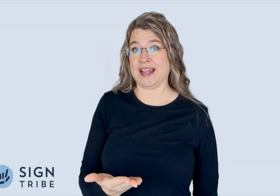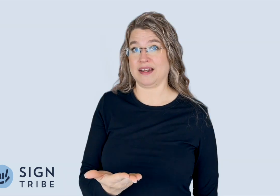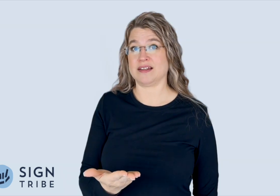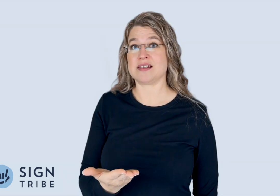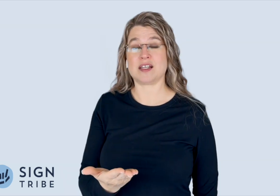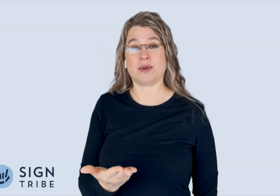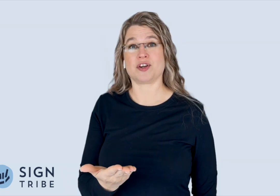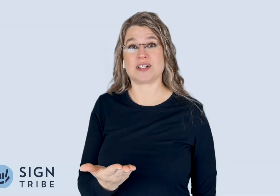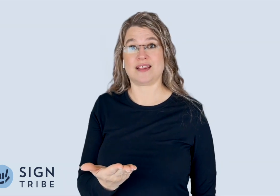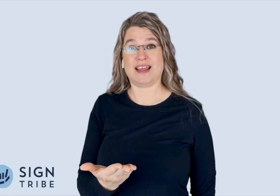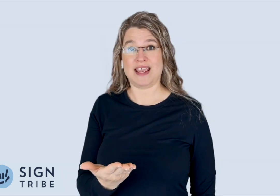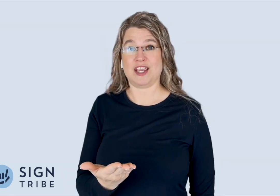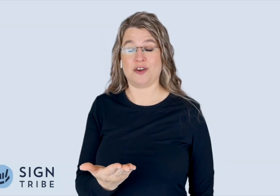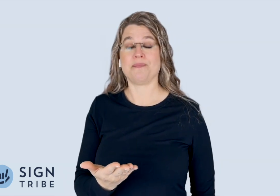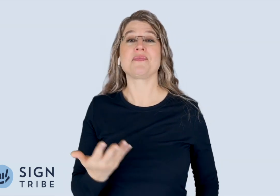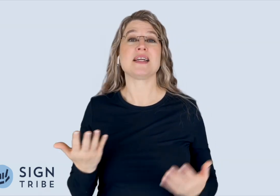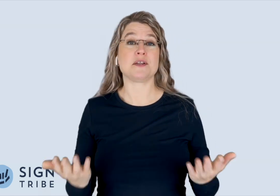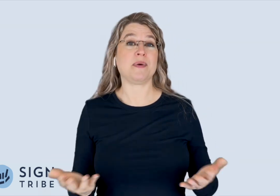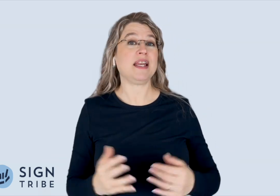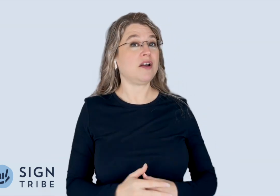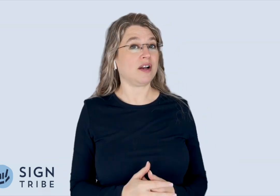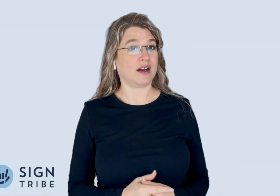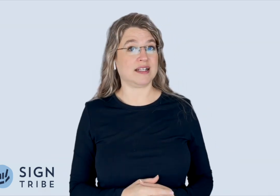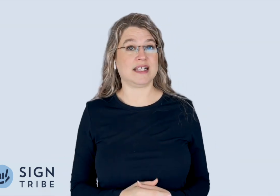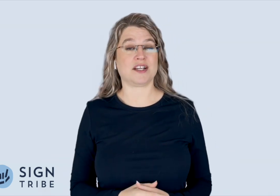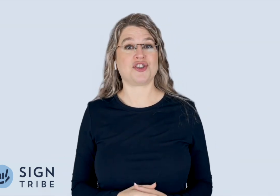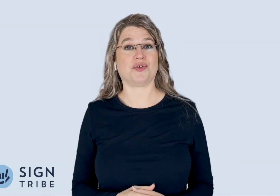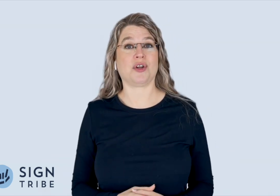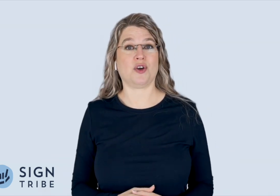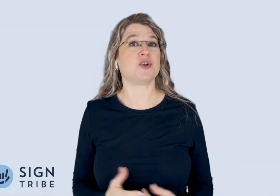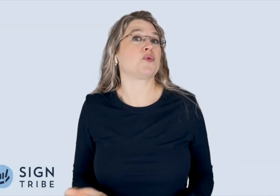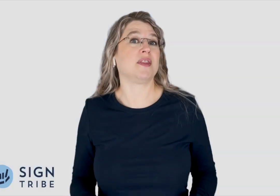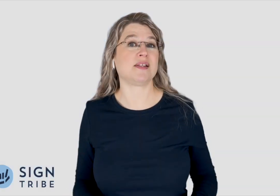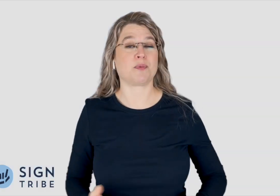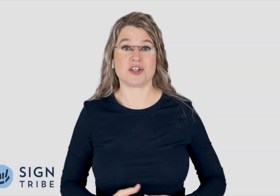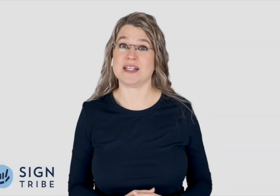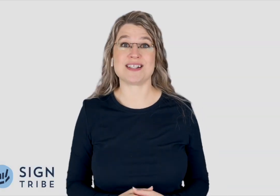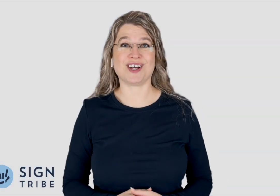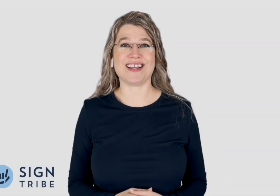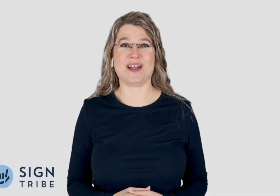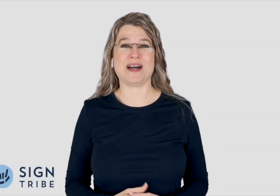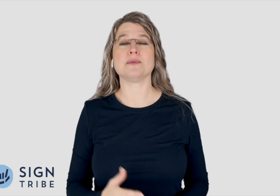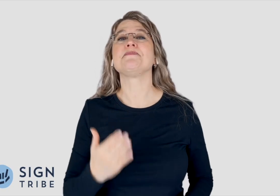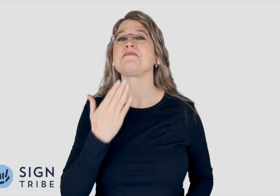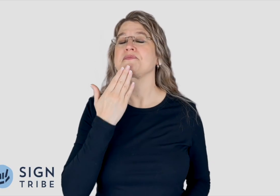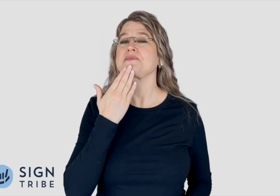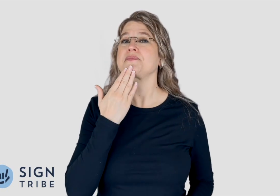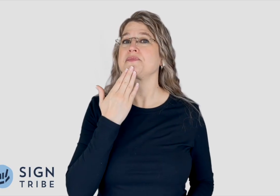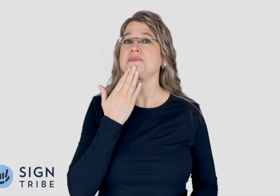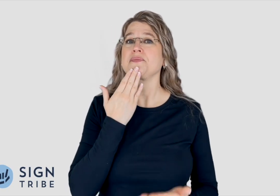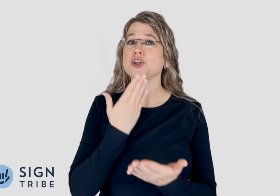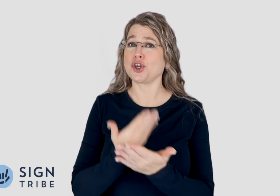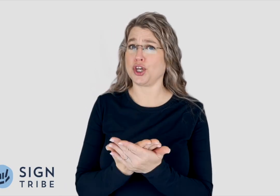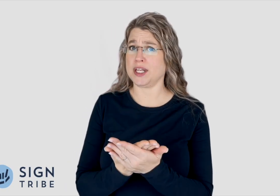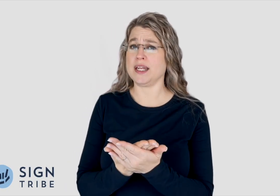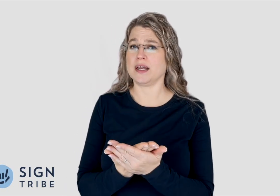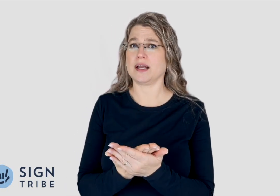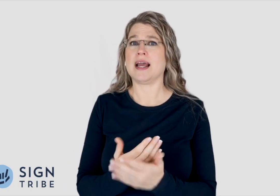hand, similar to thank you. Depending on context, you'll know which one this person is talking about. Good.